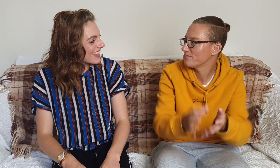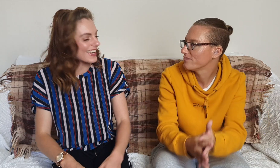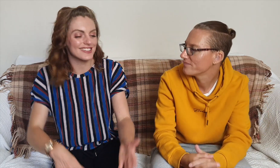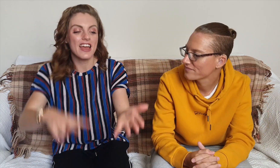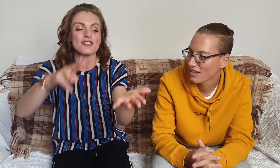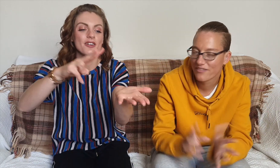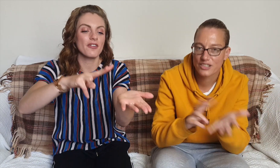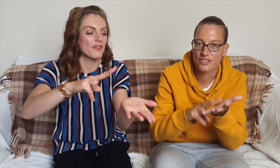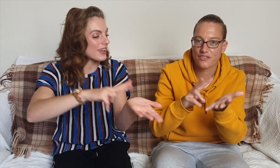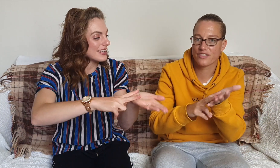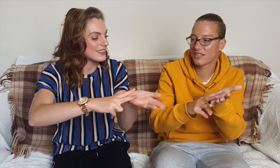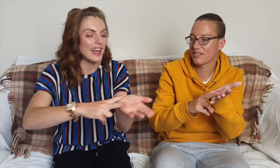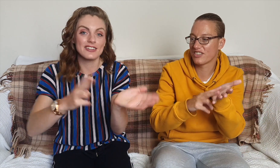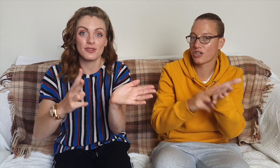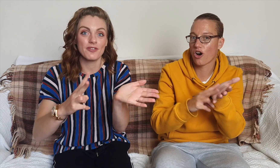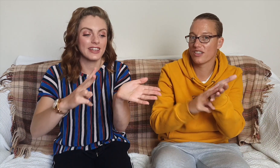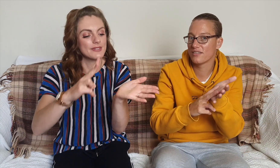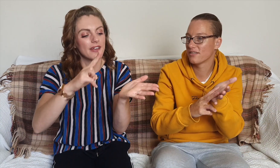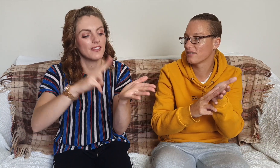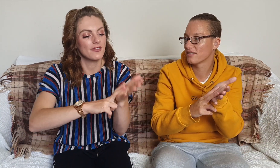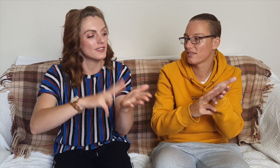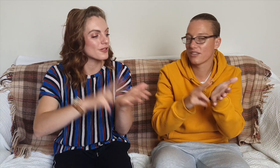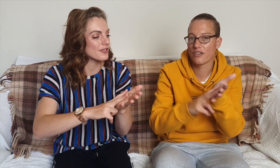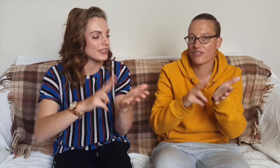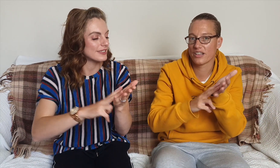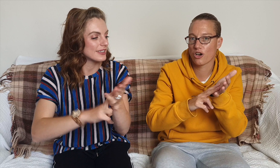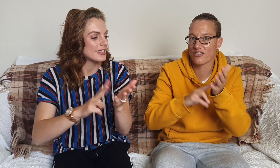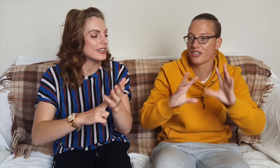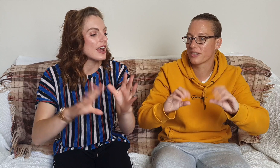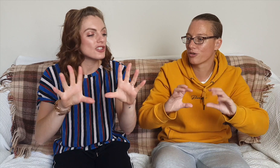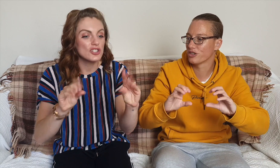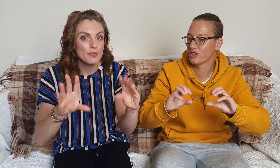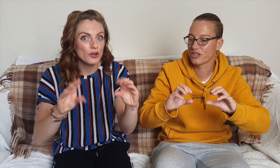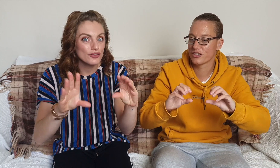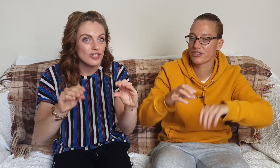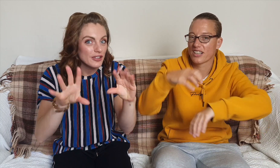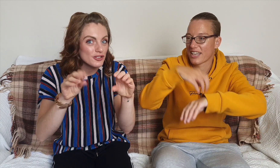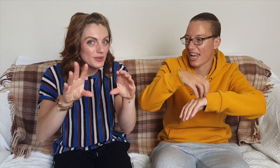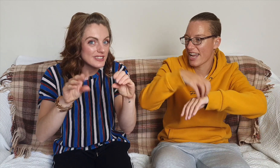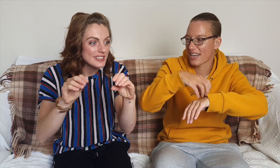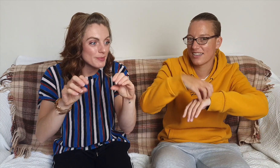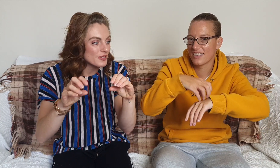that. So V, as your Victorian. finger spell, Victorian. Victorian sponge. Sponge, like a squeezing a sponge.